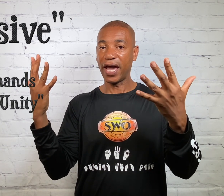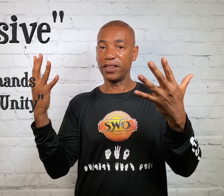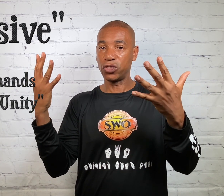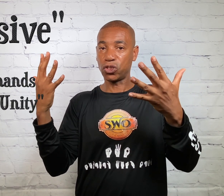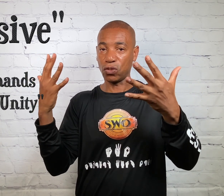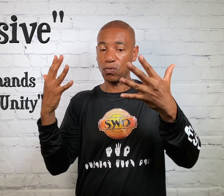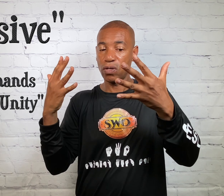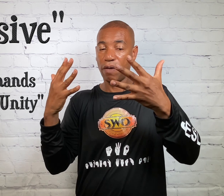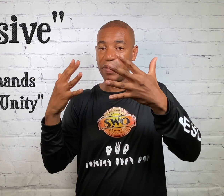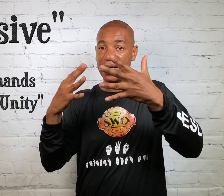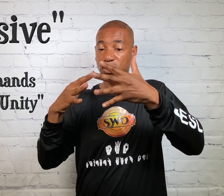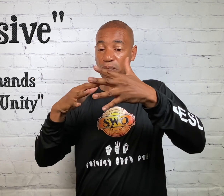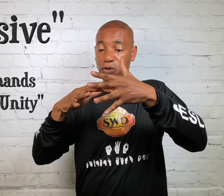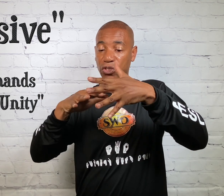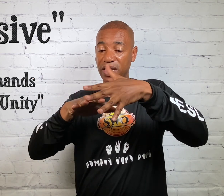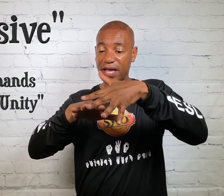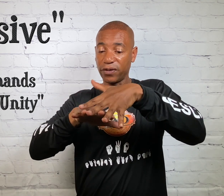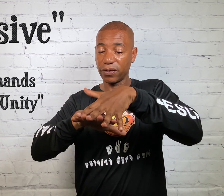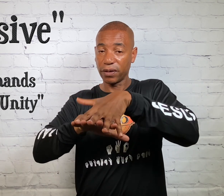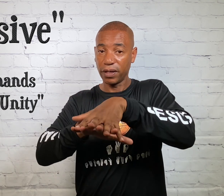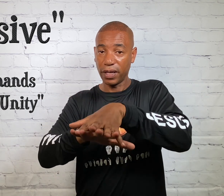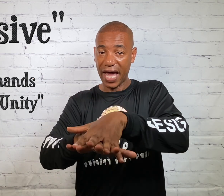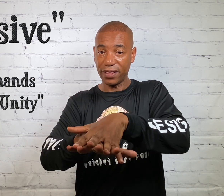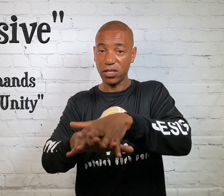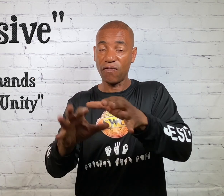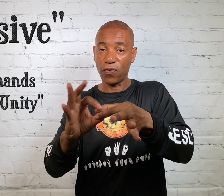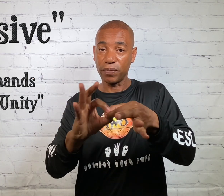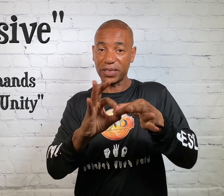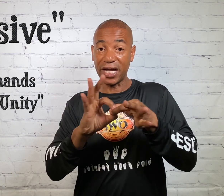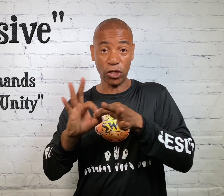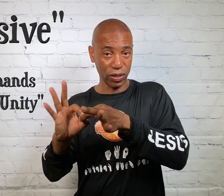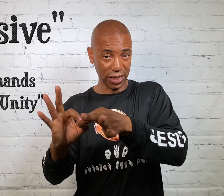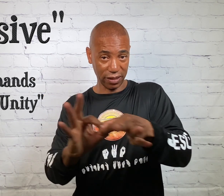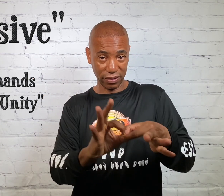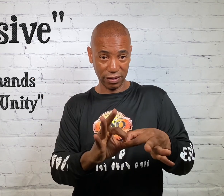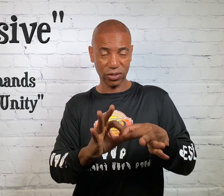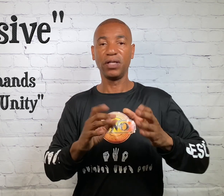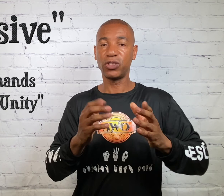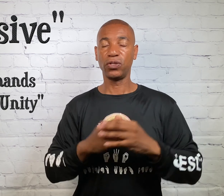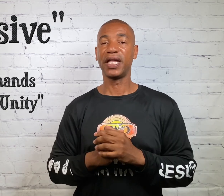the 2 begin to merge together, and then you form the sign unity. So let me show you that